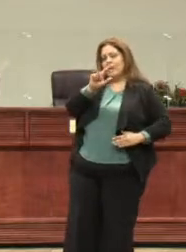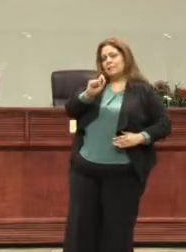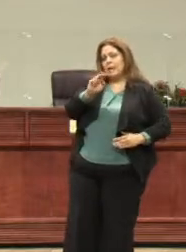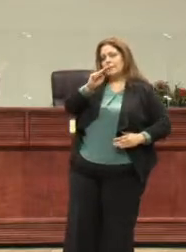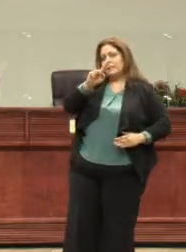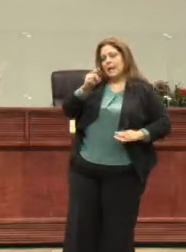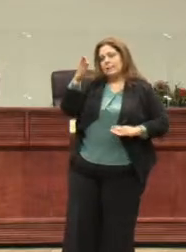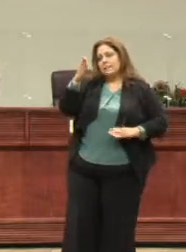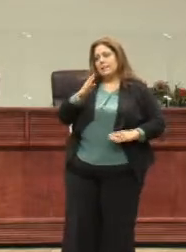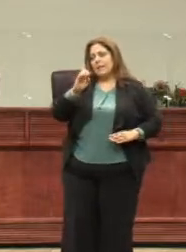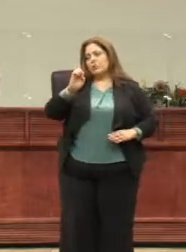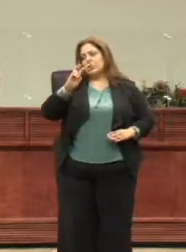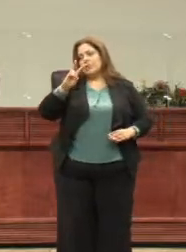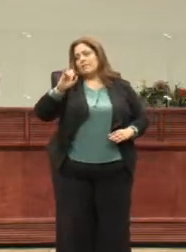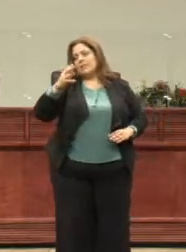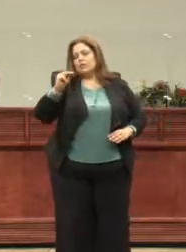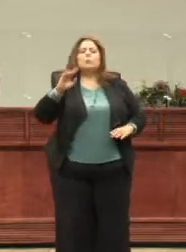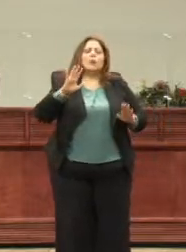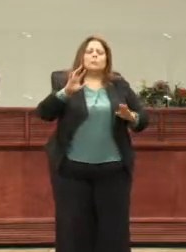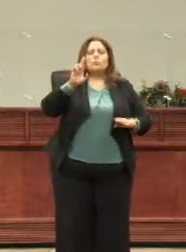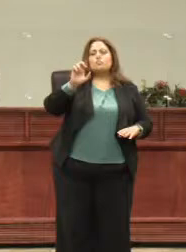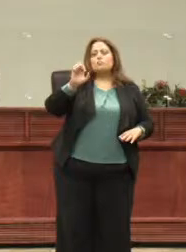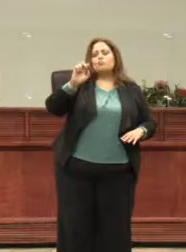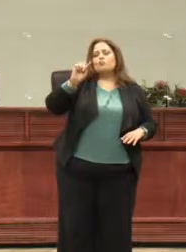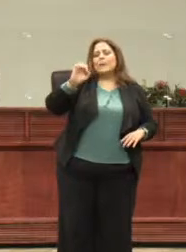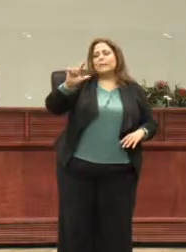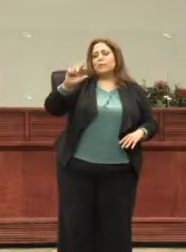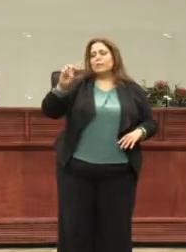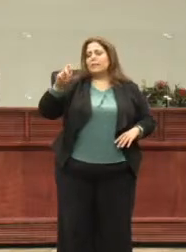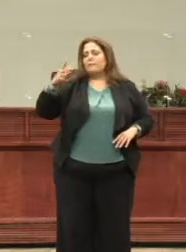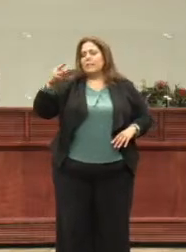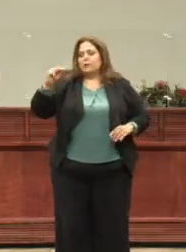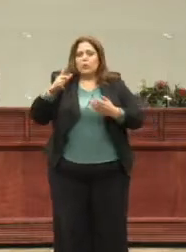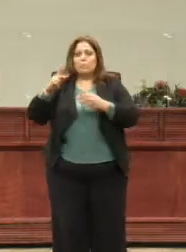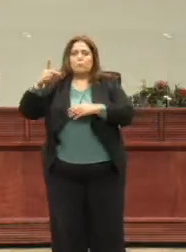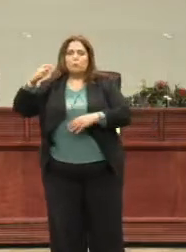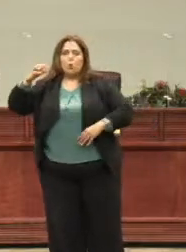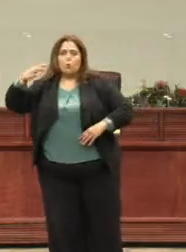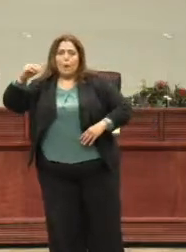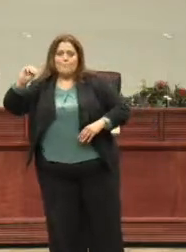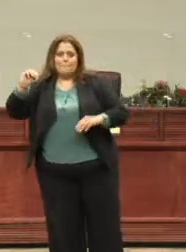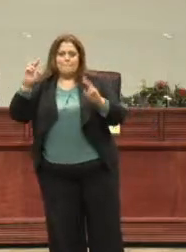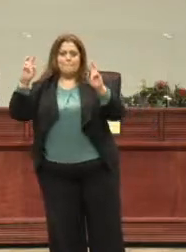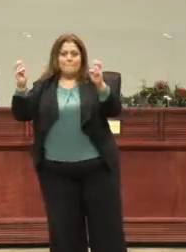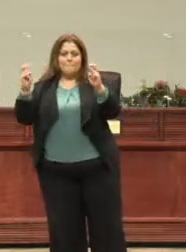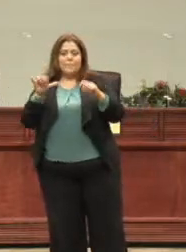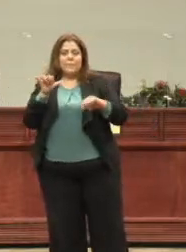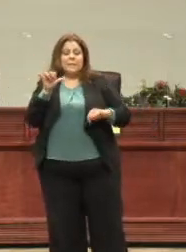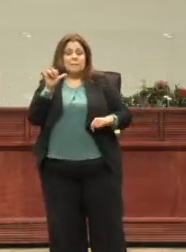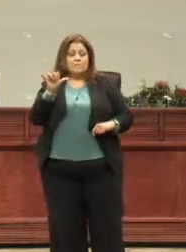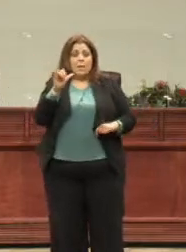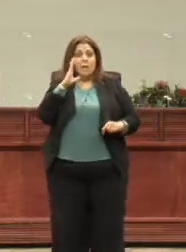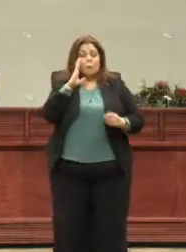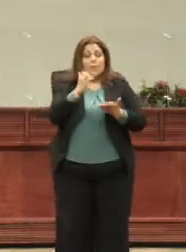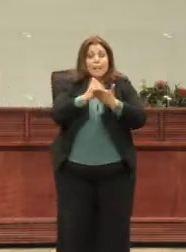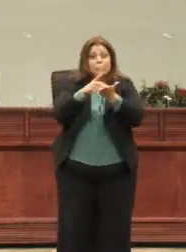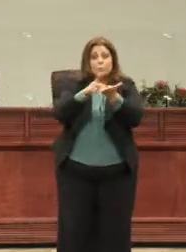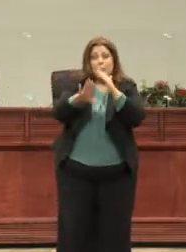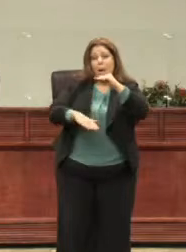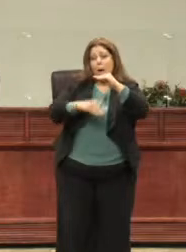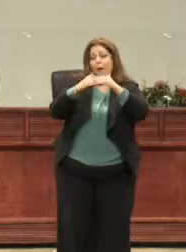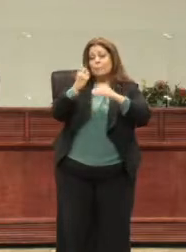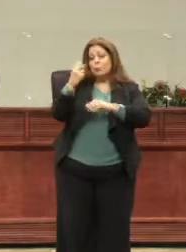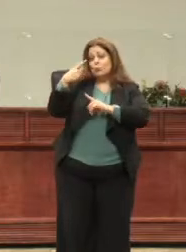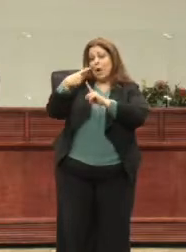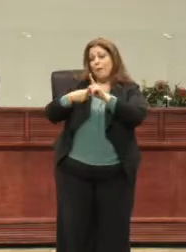ocfl.net/eviction or rental eviction program. The program may be able to help you pay 12 months of past due rent and 1